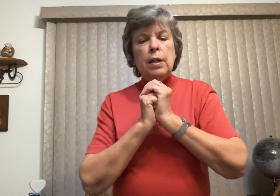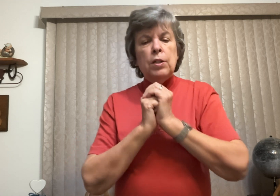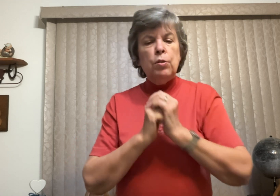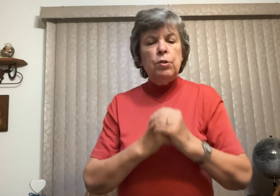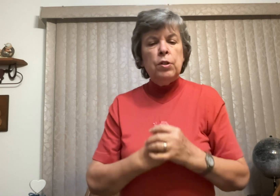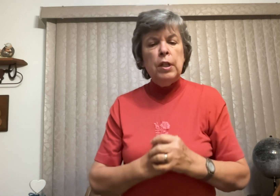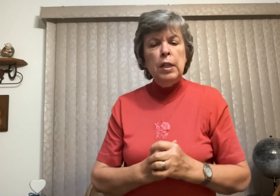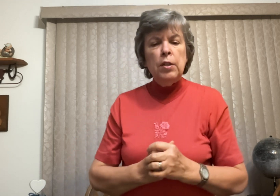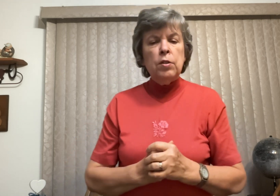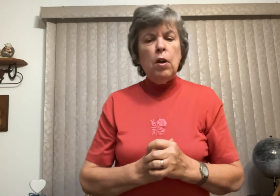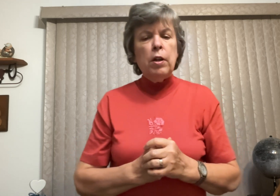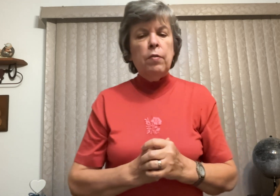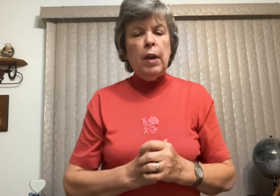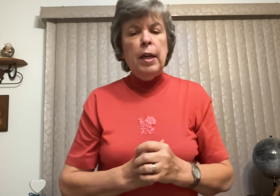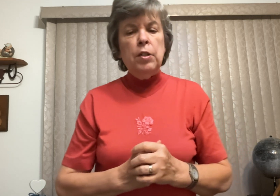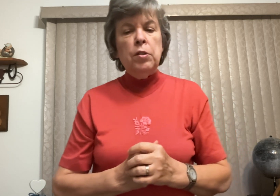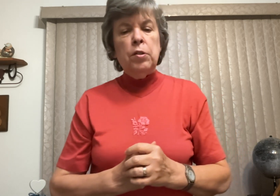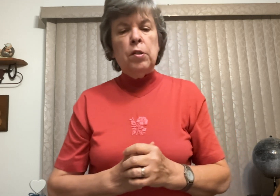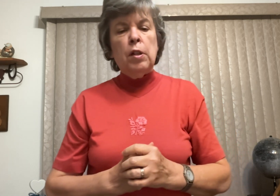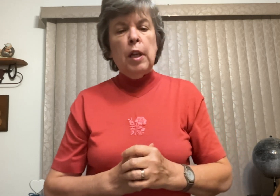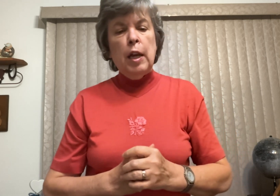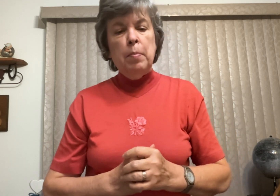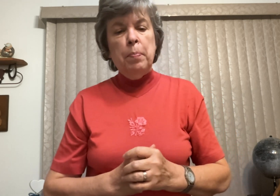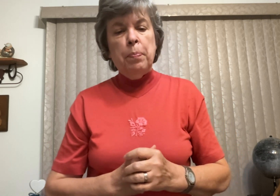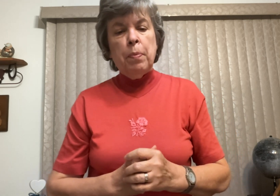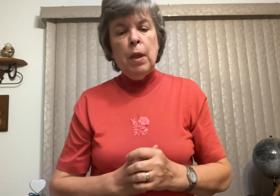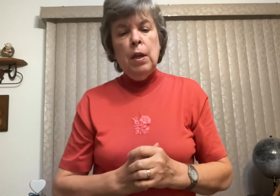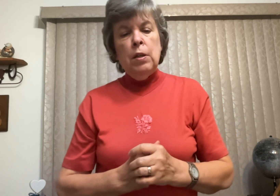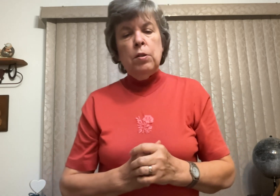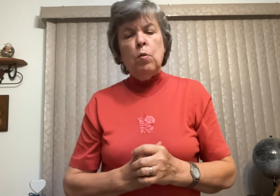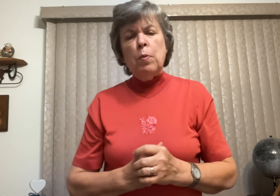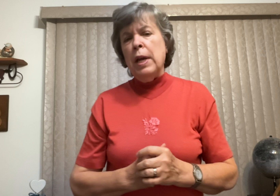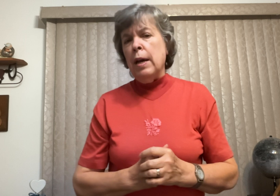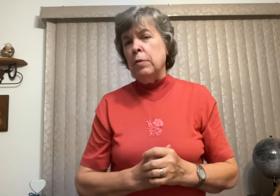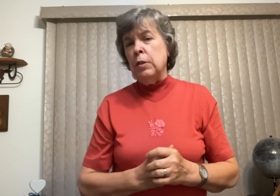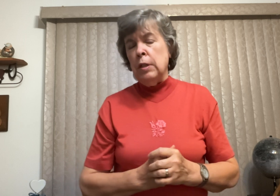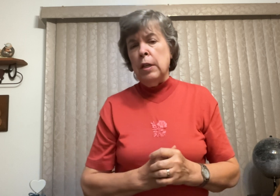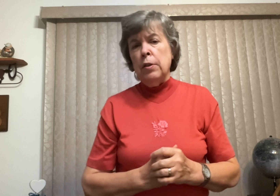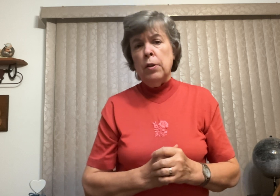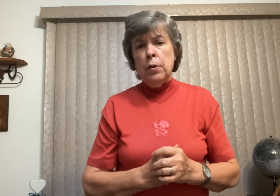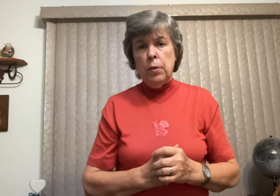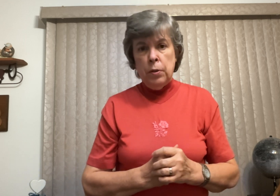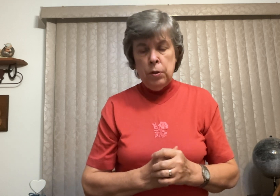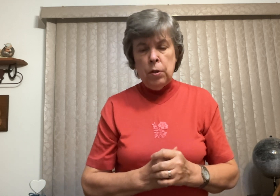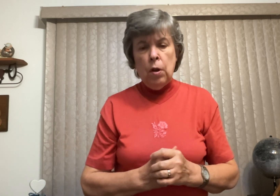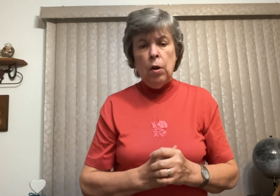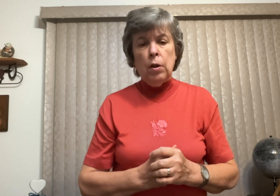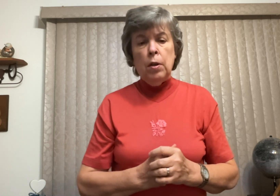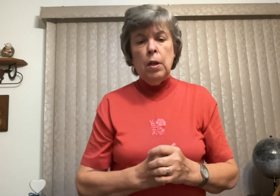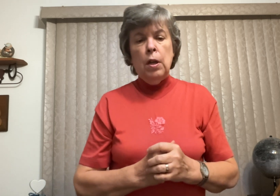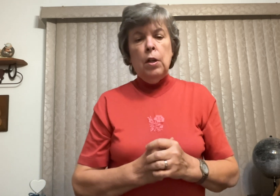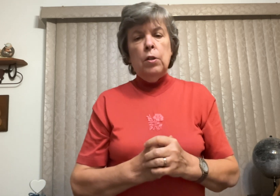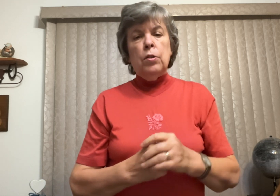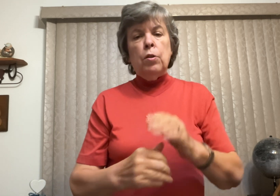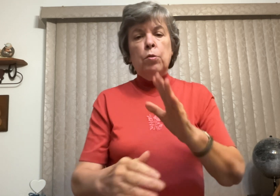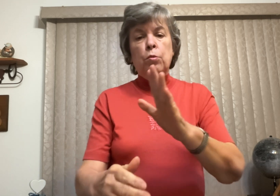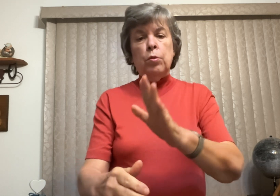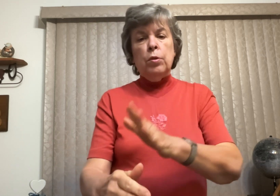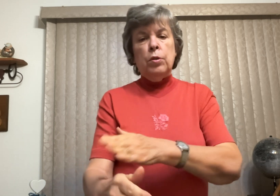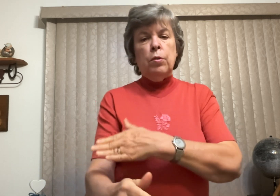To sing the song of ages to the Lamb. So when we have sing the song, so this